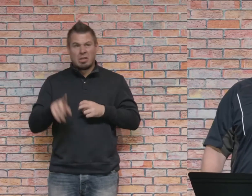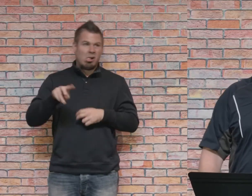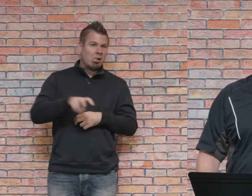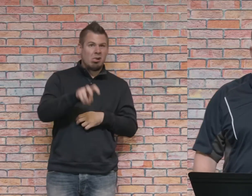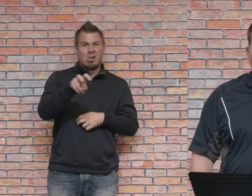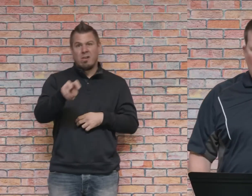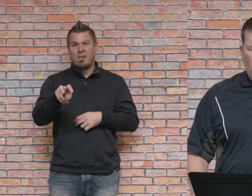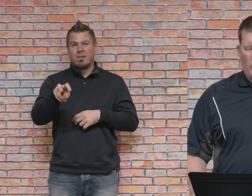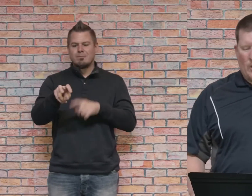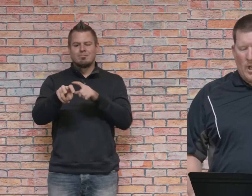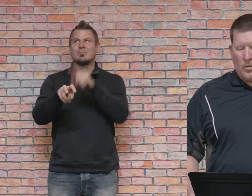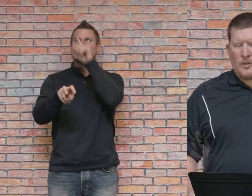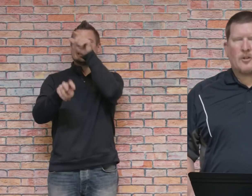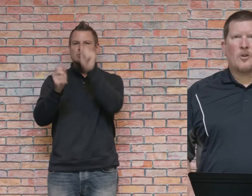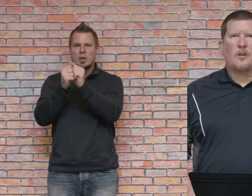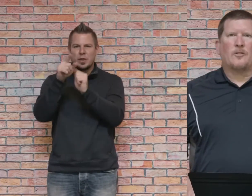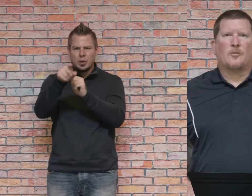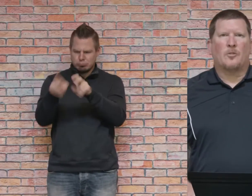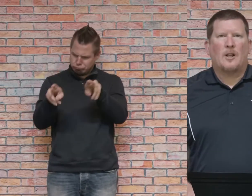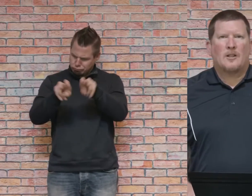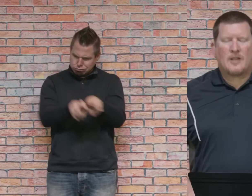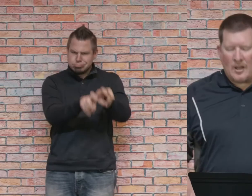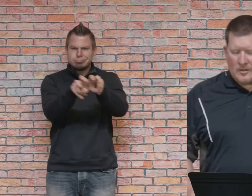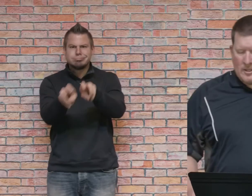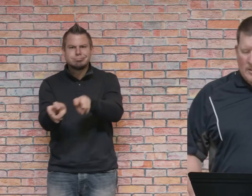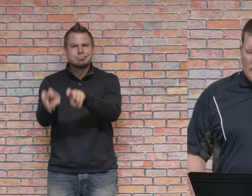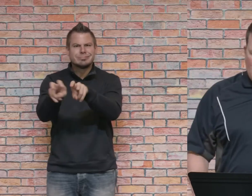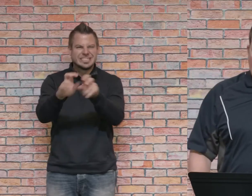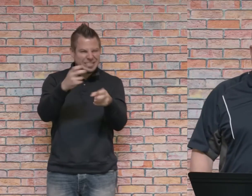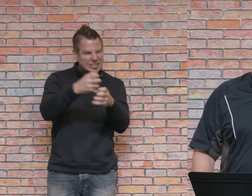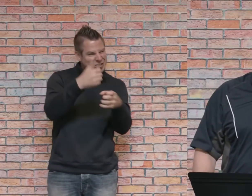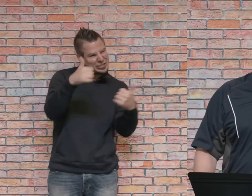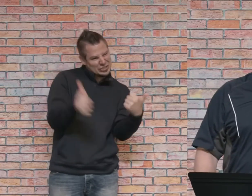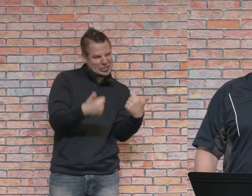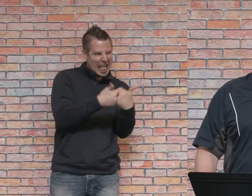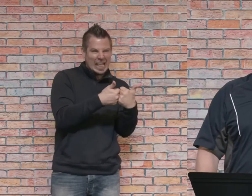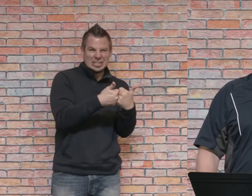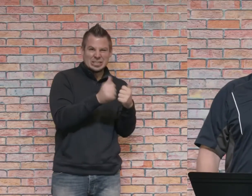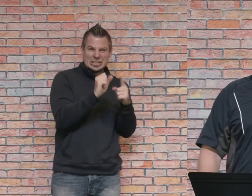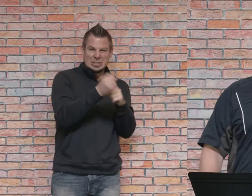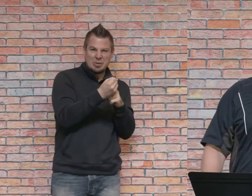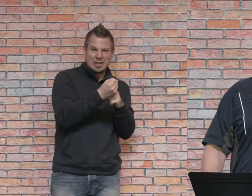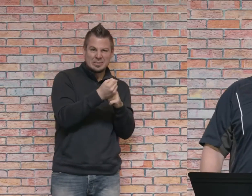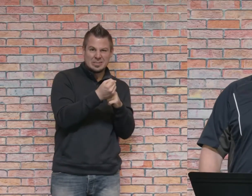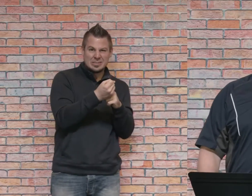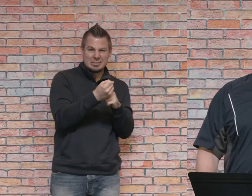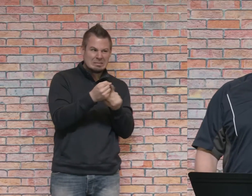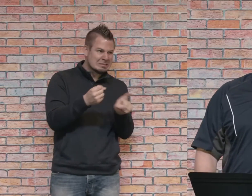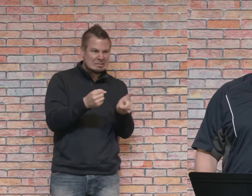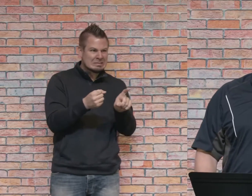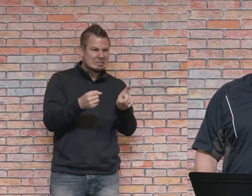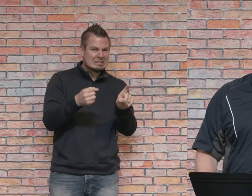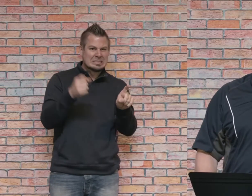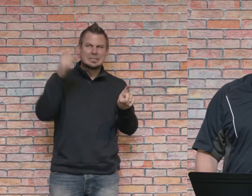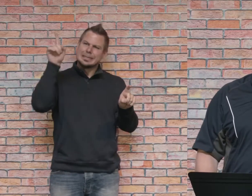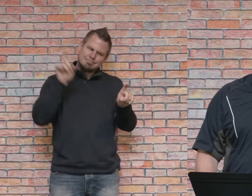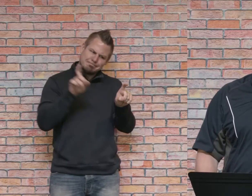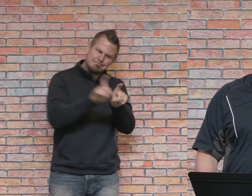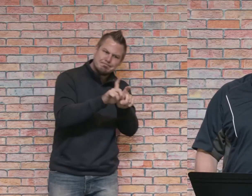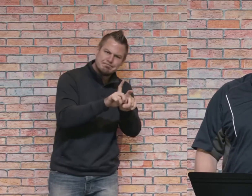God walks with you. When you're going through challenging situation, God promises to never leave